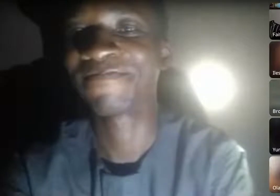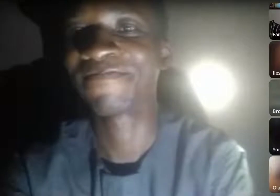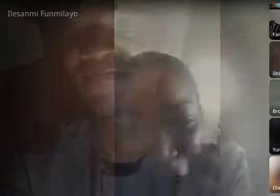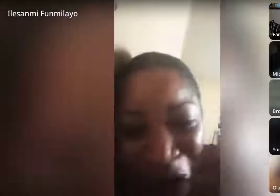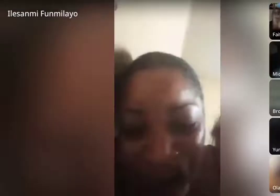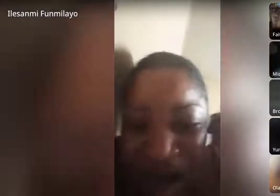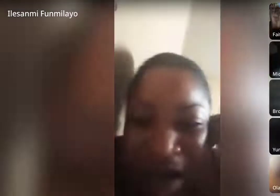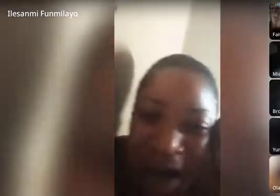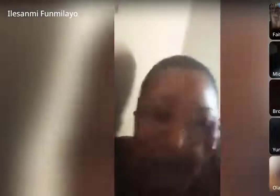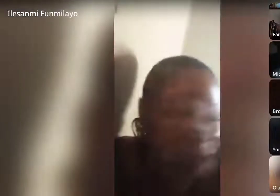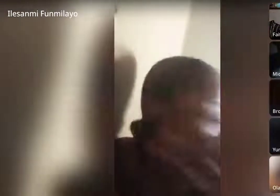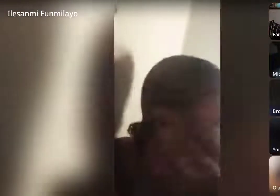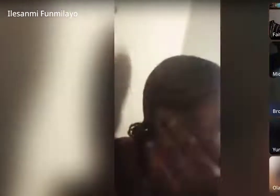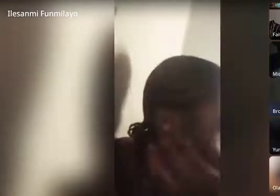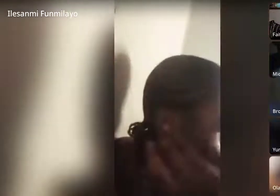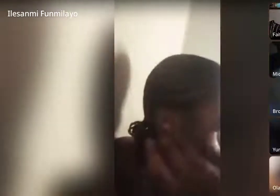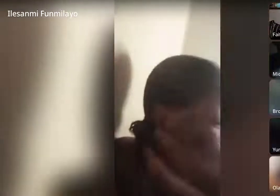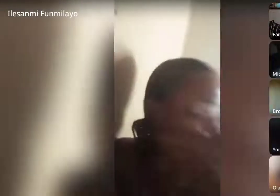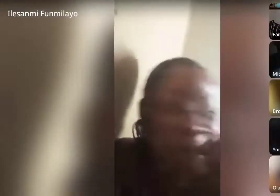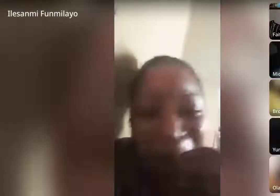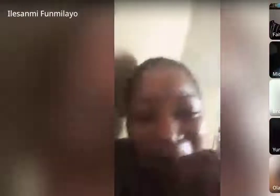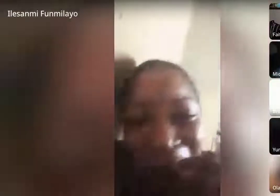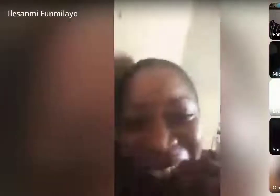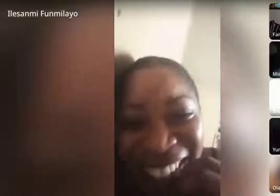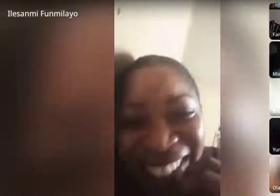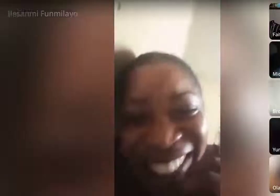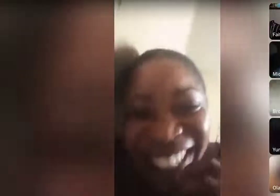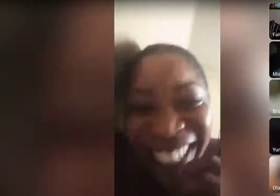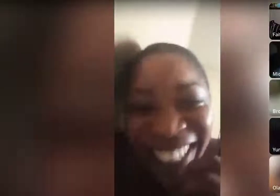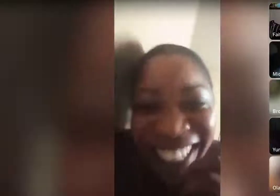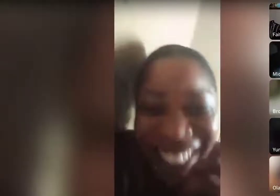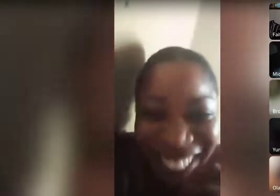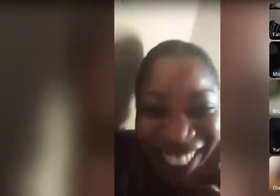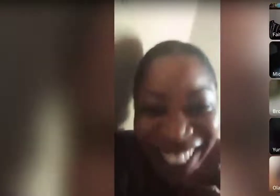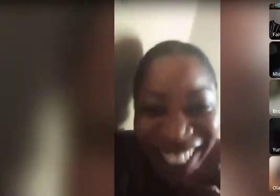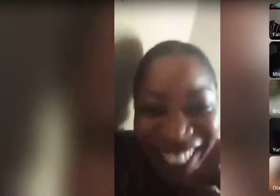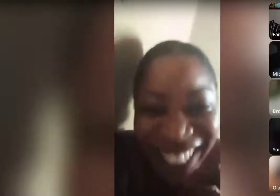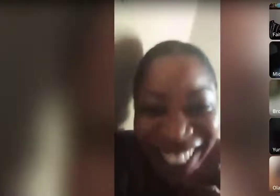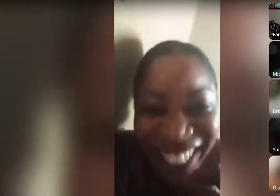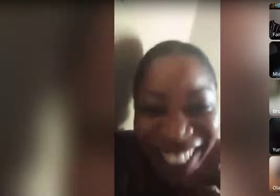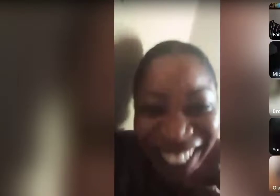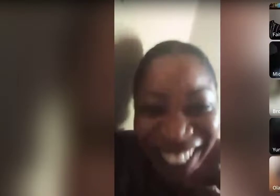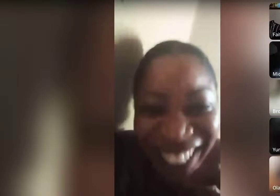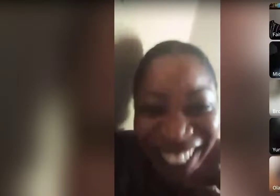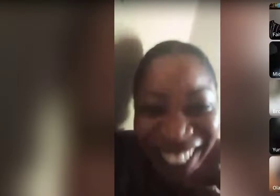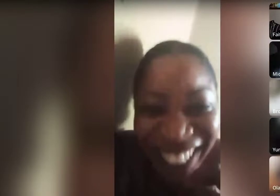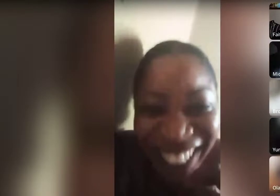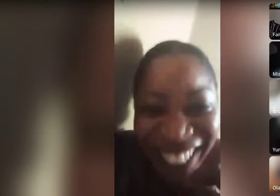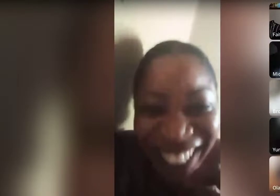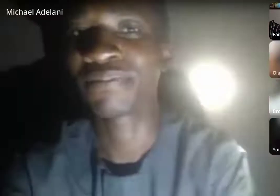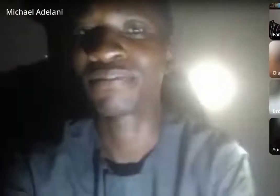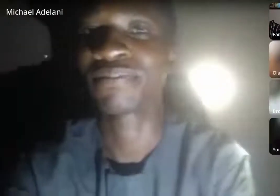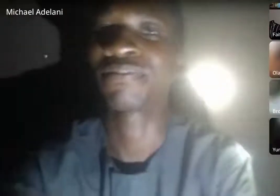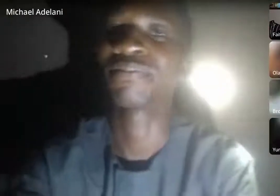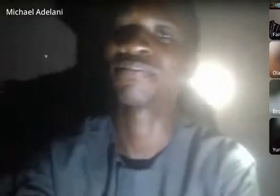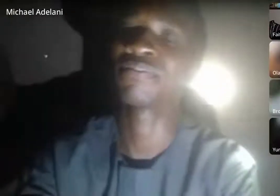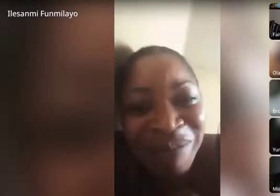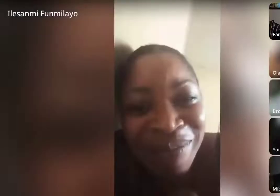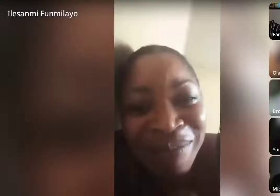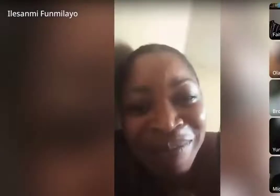Comfort in Lawal, Mercy Adekombi, Njoku, Chuku, Anna, and Einstein. Good evening,